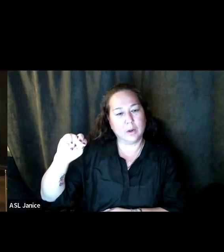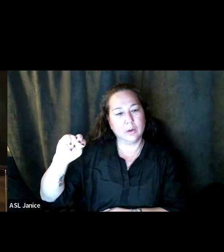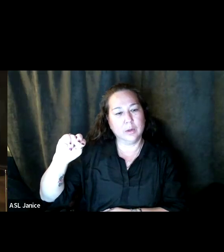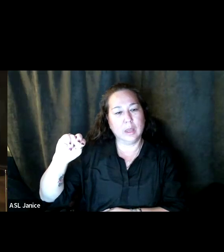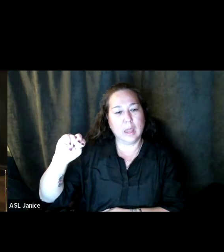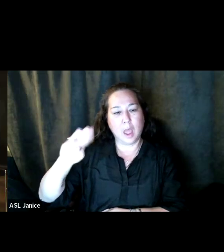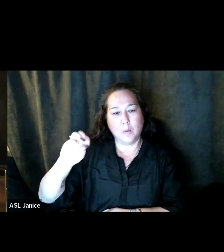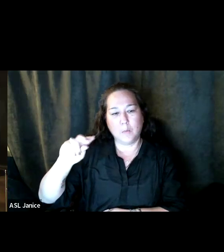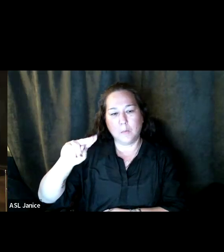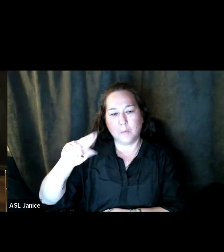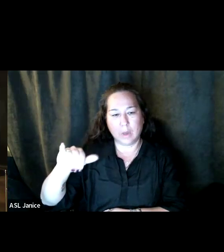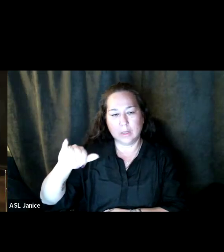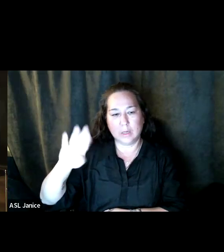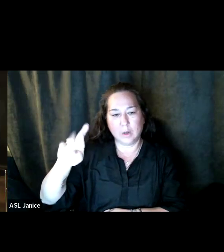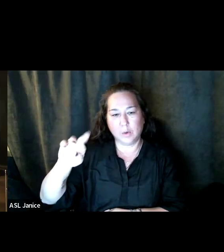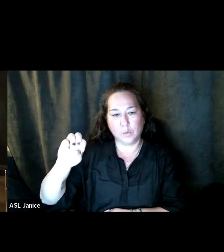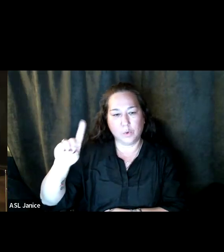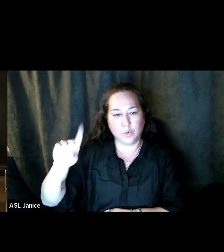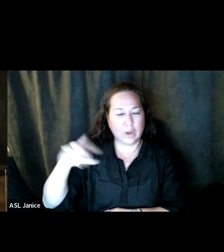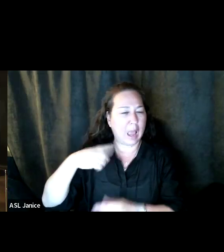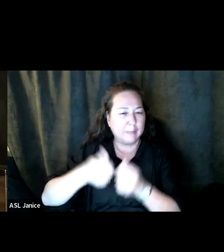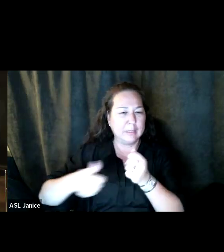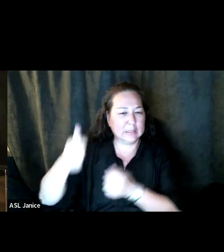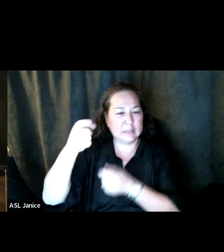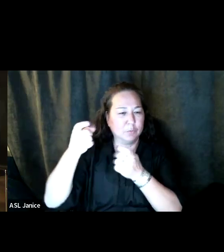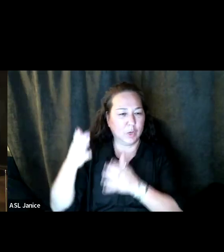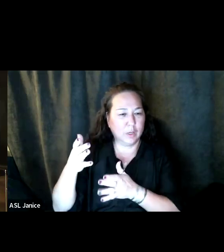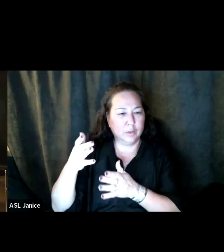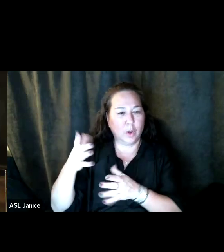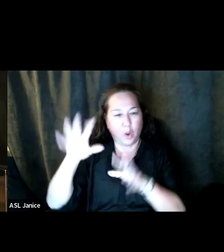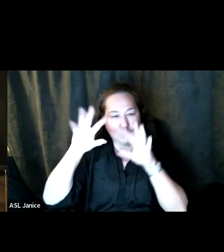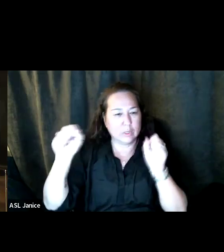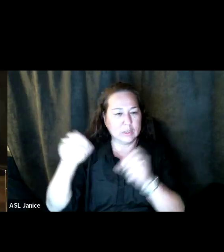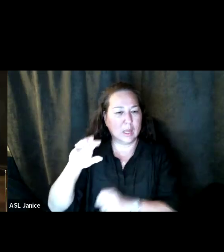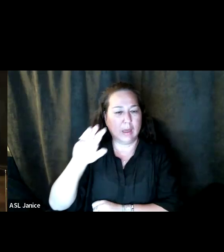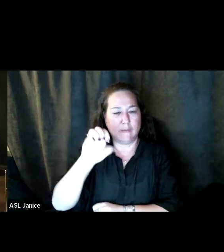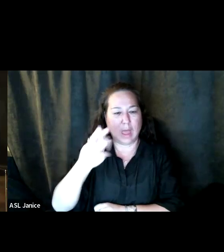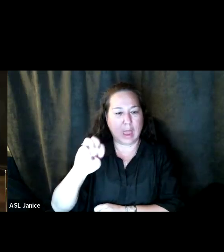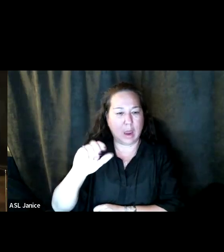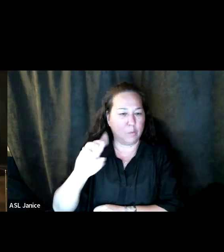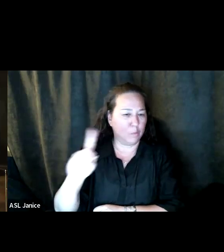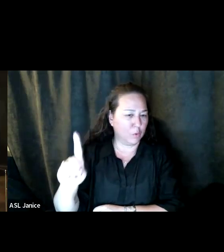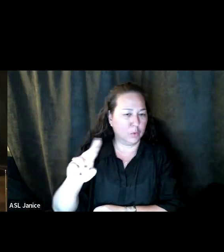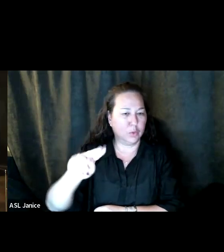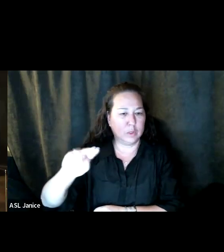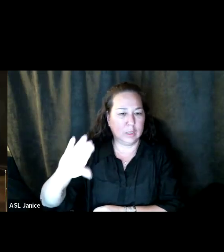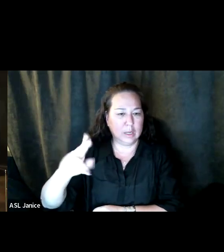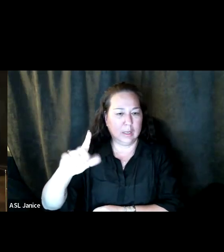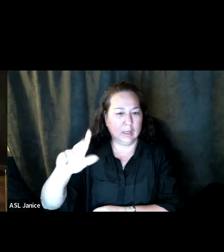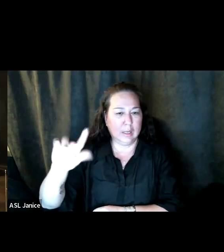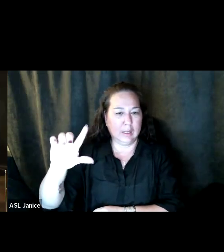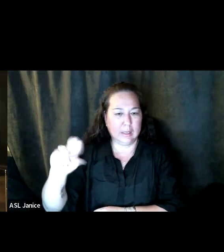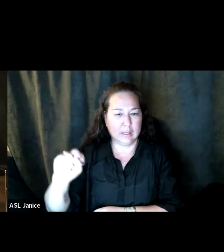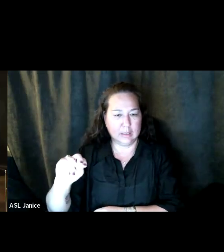Emerald Necklace Conservancy, a nonprofit that works with a myriad of public partners, community members, and others to support the Emerald